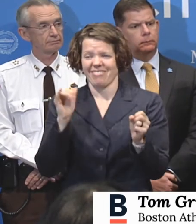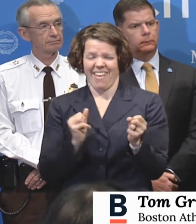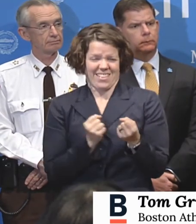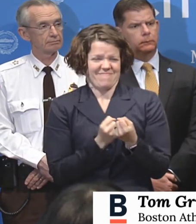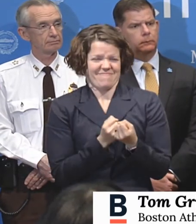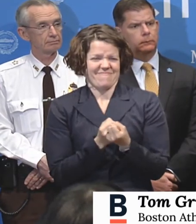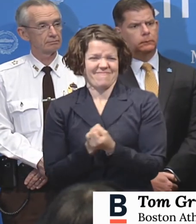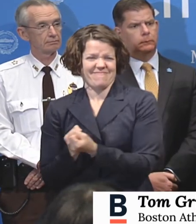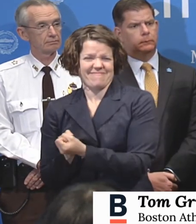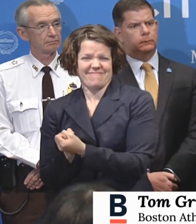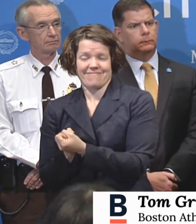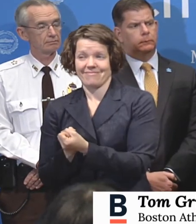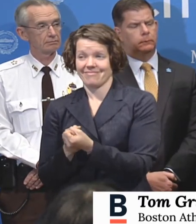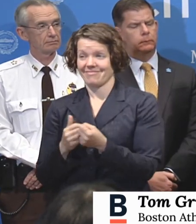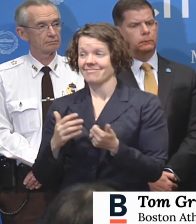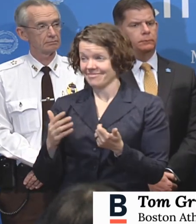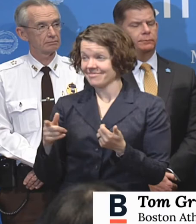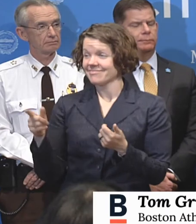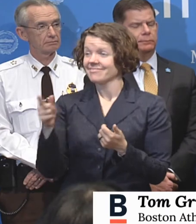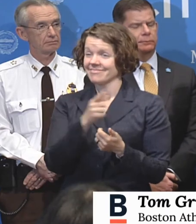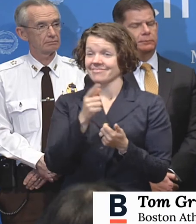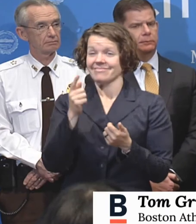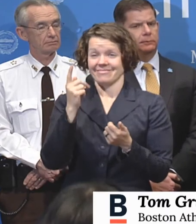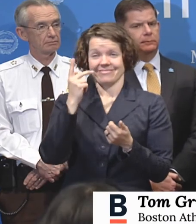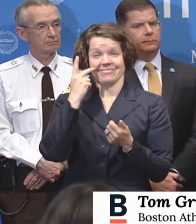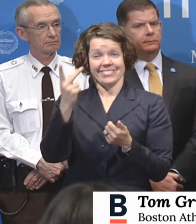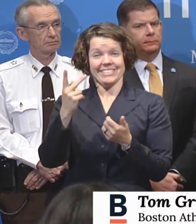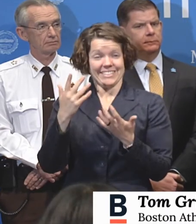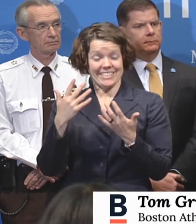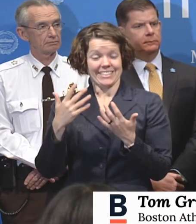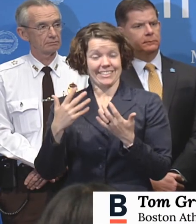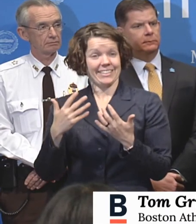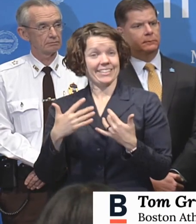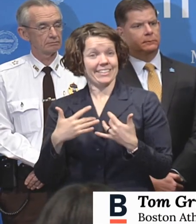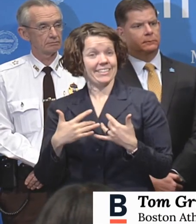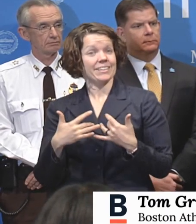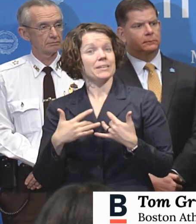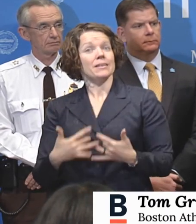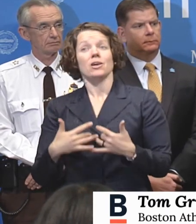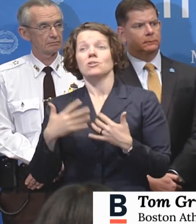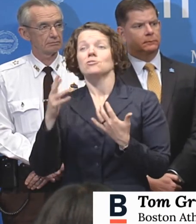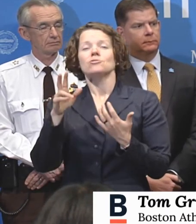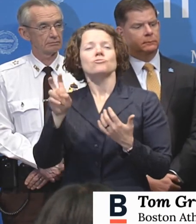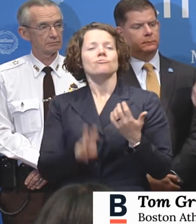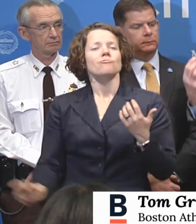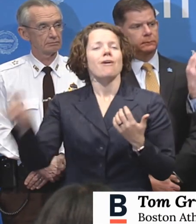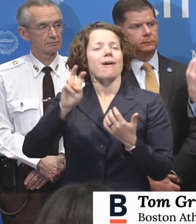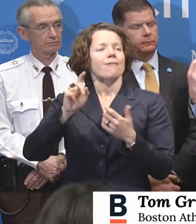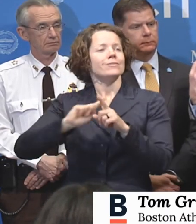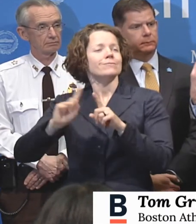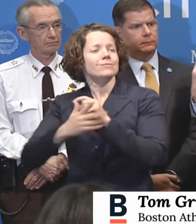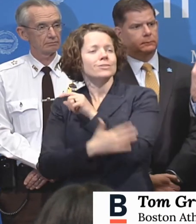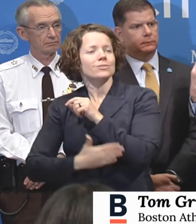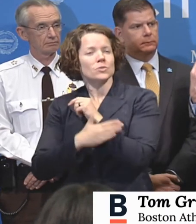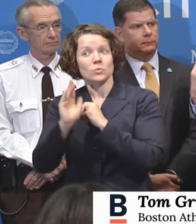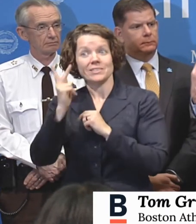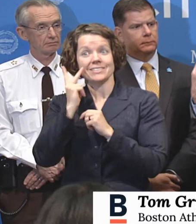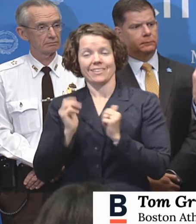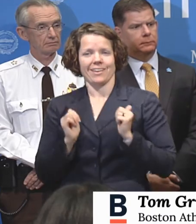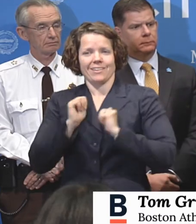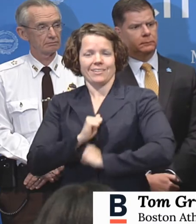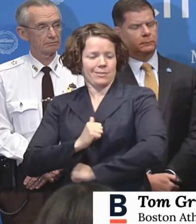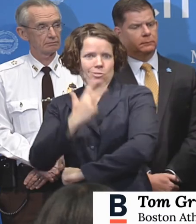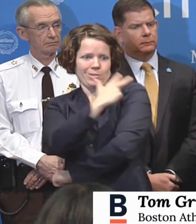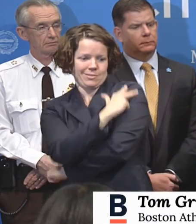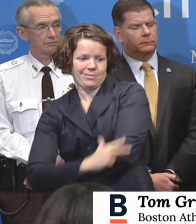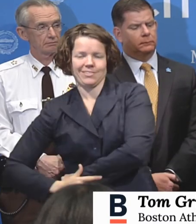one travels around the world, the shirts and jackets that one sees come from the Boston Marathon. And it is the people of these agencies and